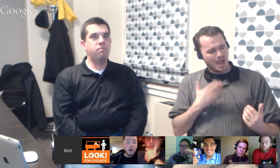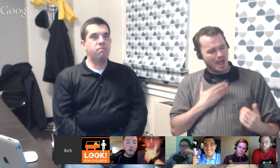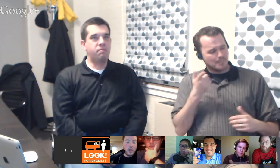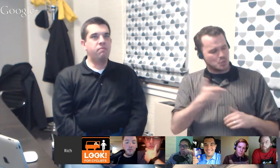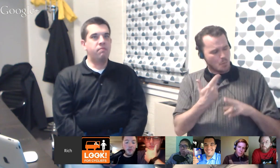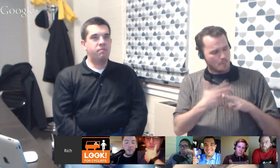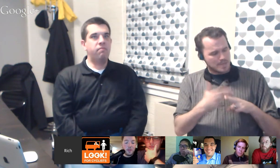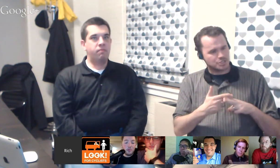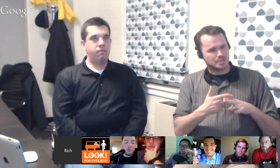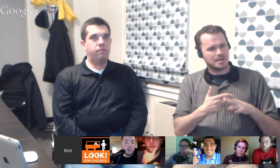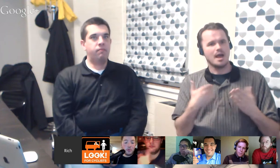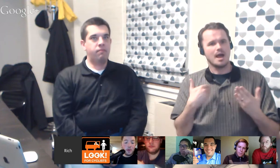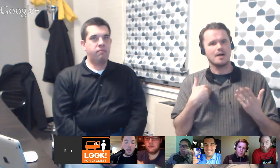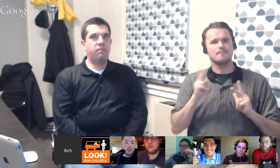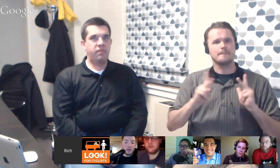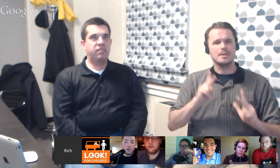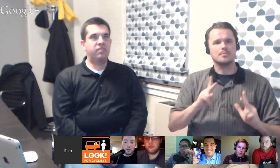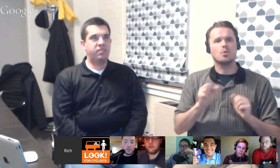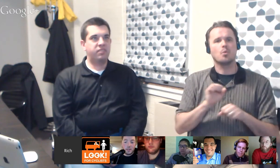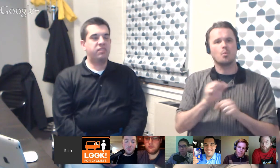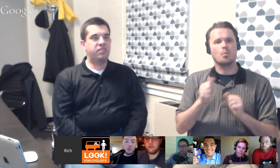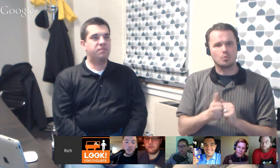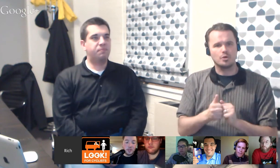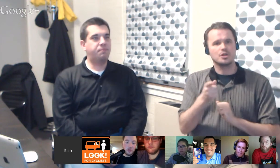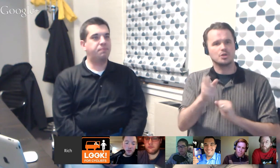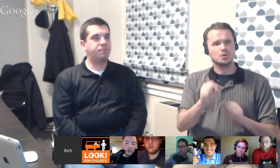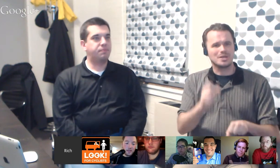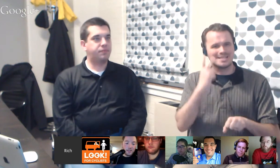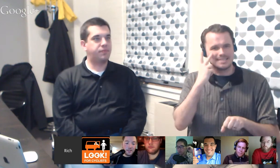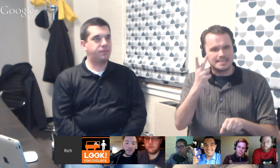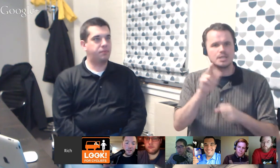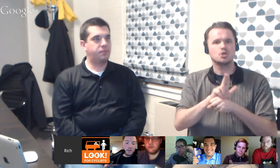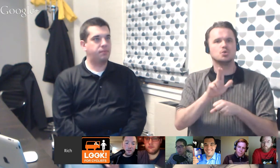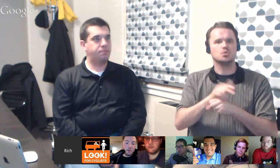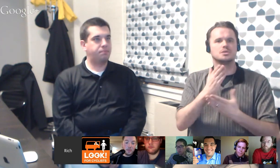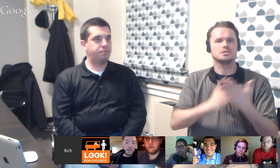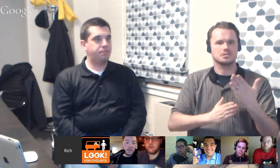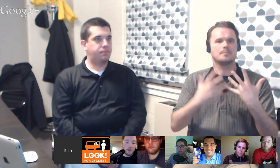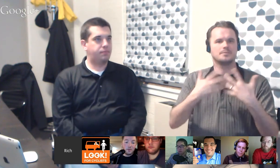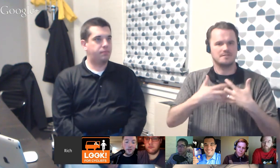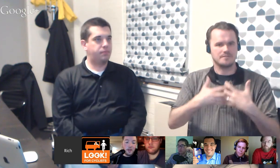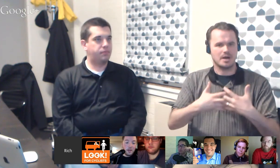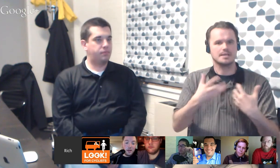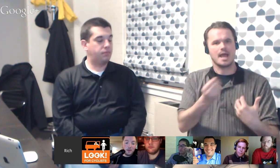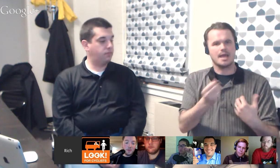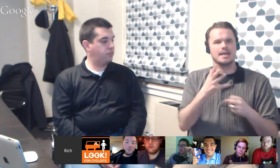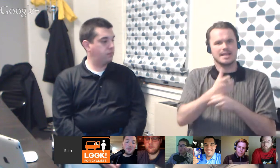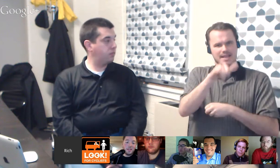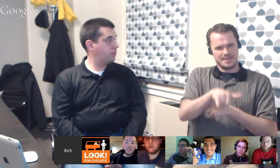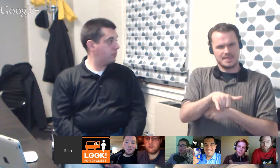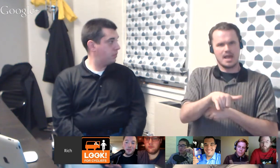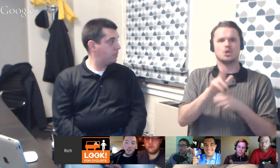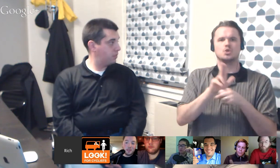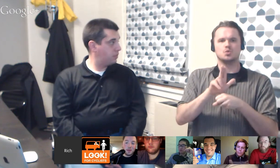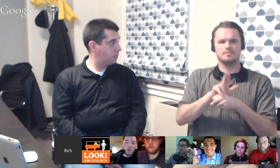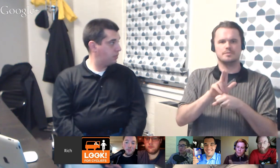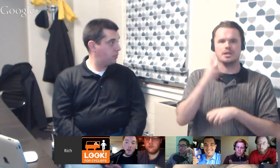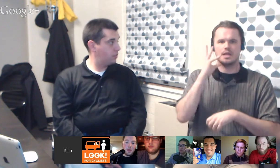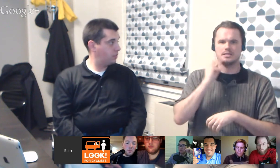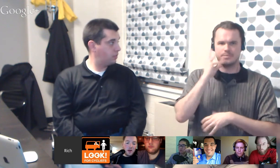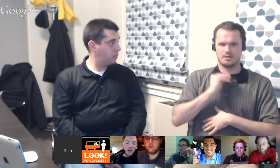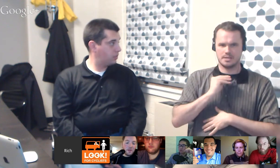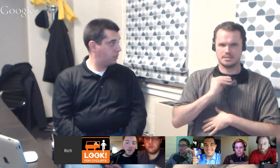you have people that you work with that you can see them using certain devices, and you get that kind of usability experience with